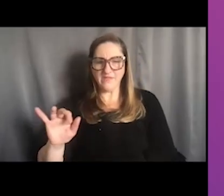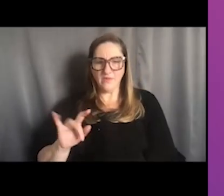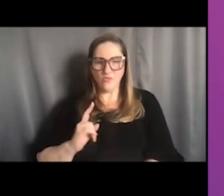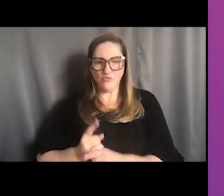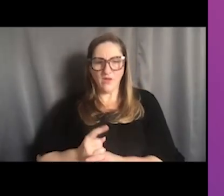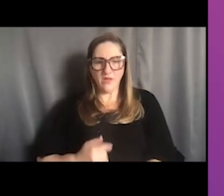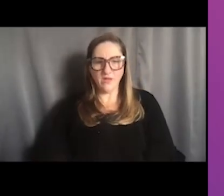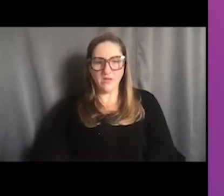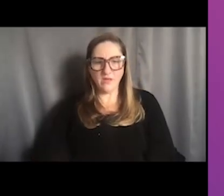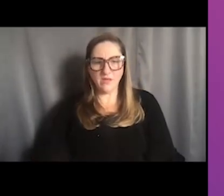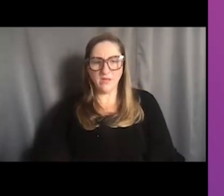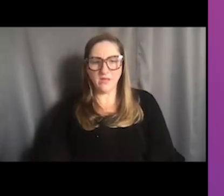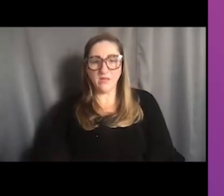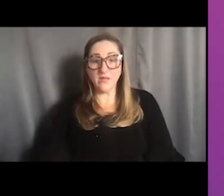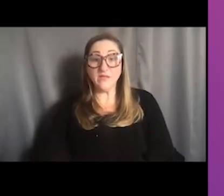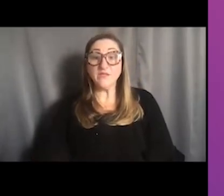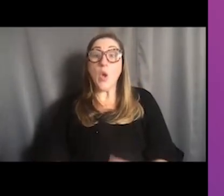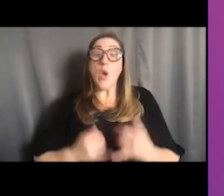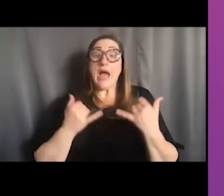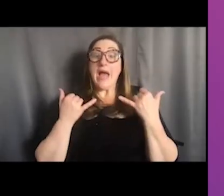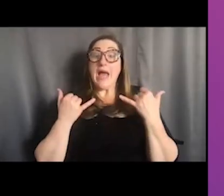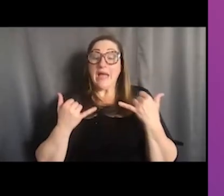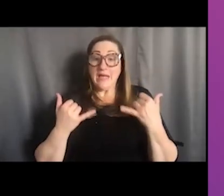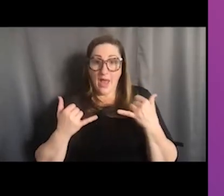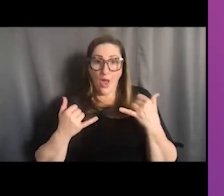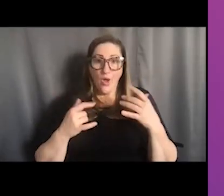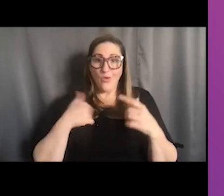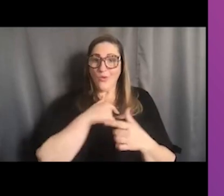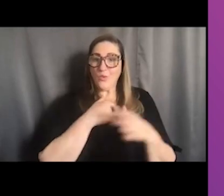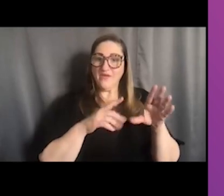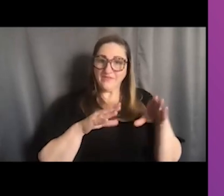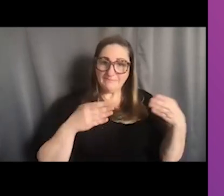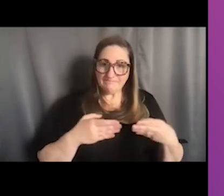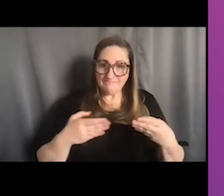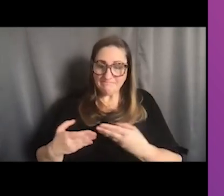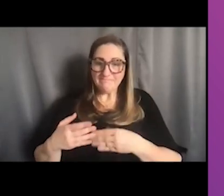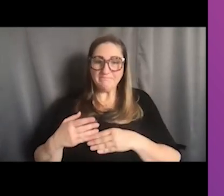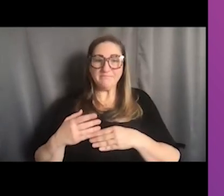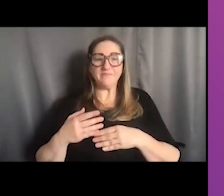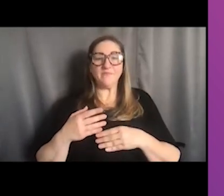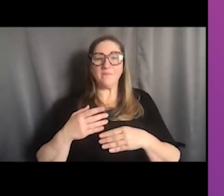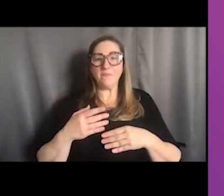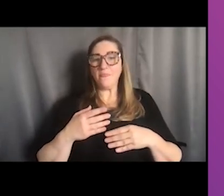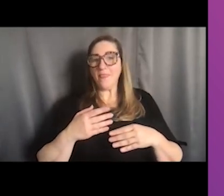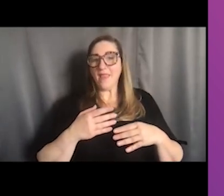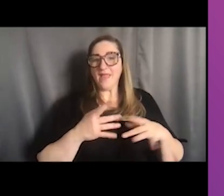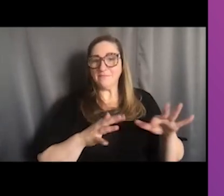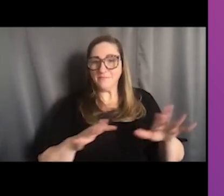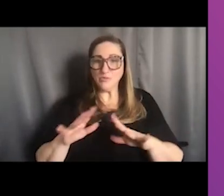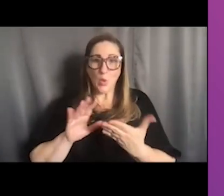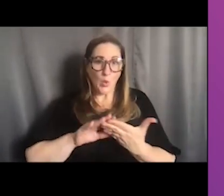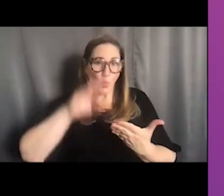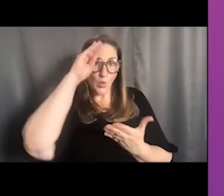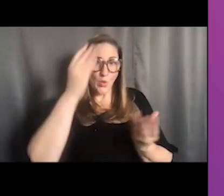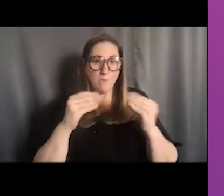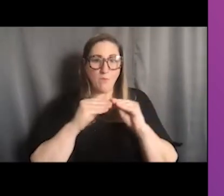All right. Now that we've gone over some introductory, base laying for the space today, we're ready to learn more about the